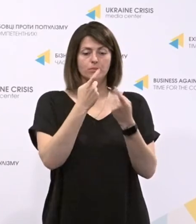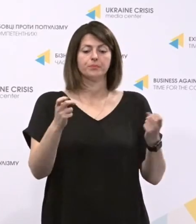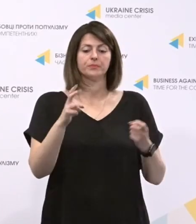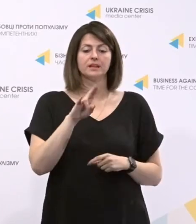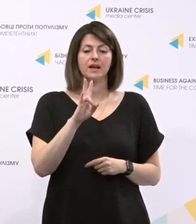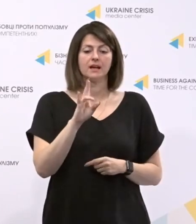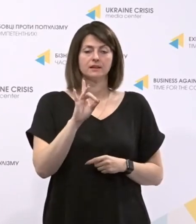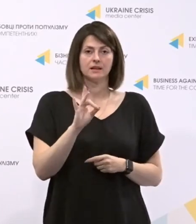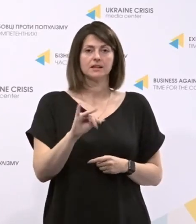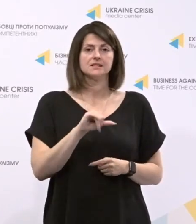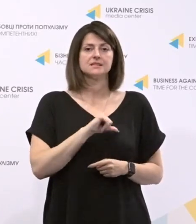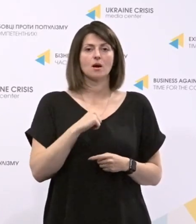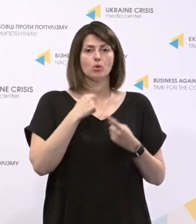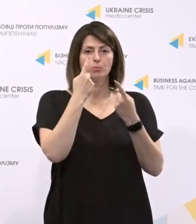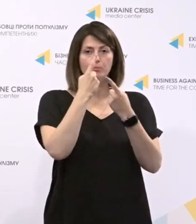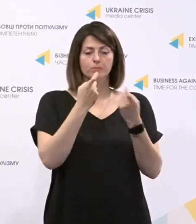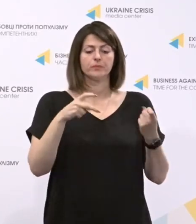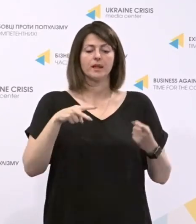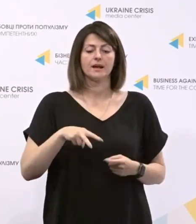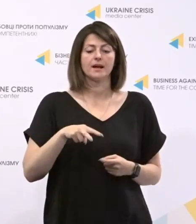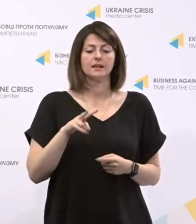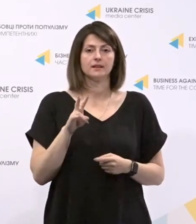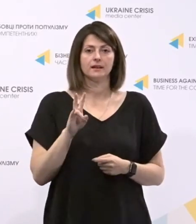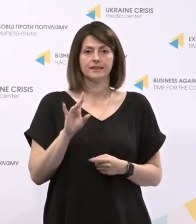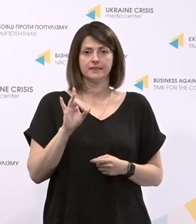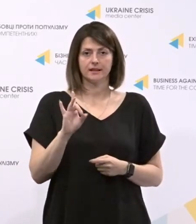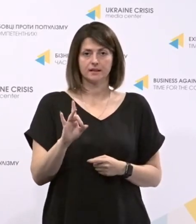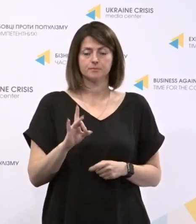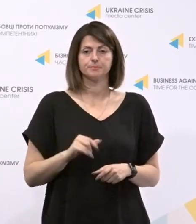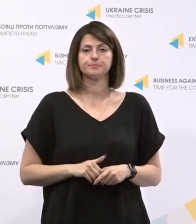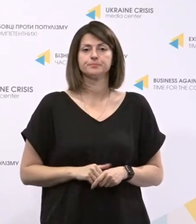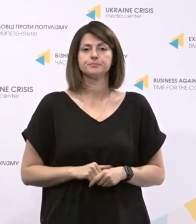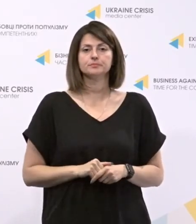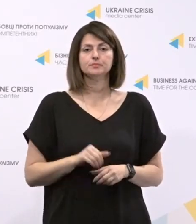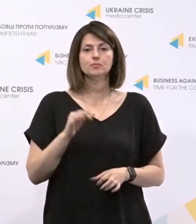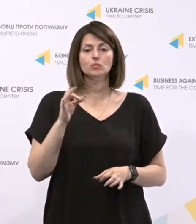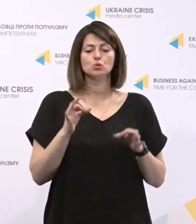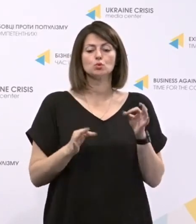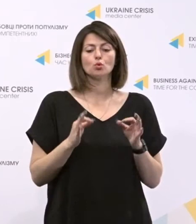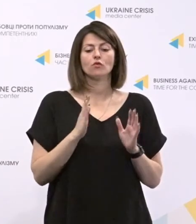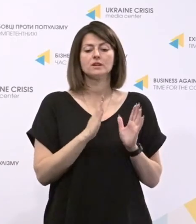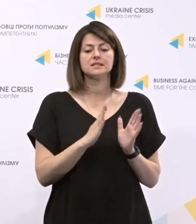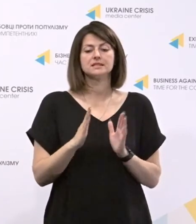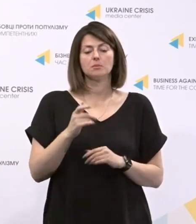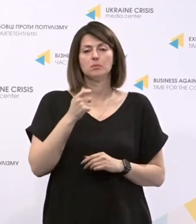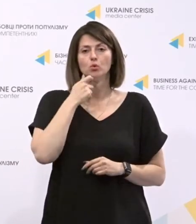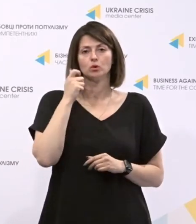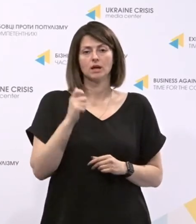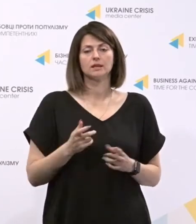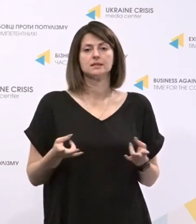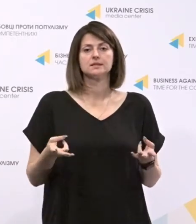People's Republic, the Ukrainian court system remains beyond their reach.